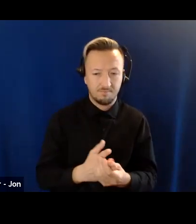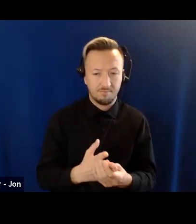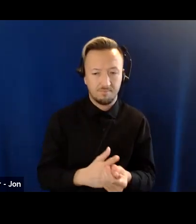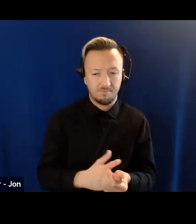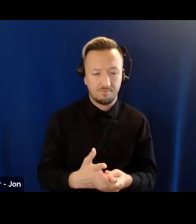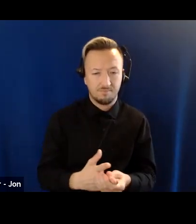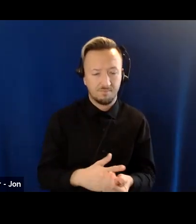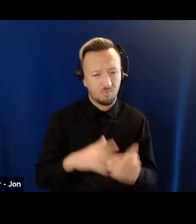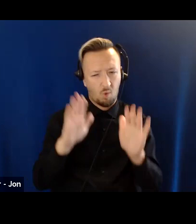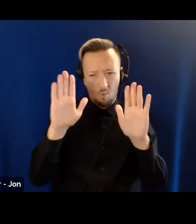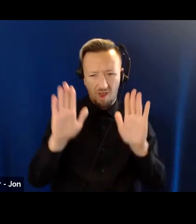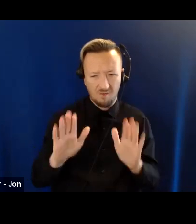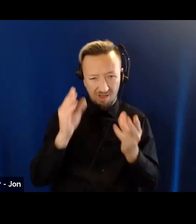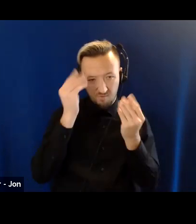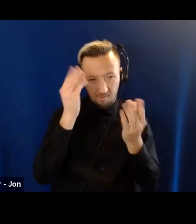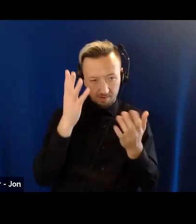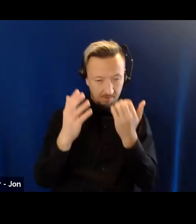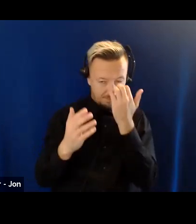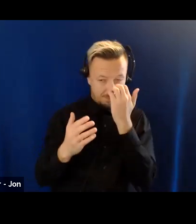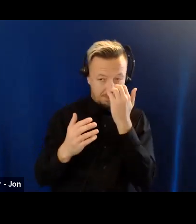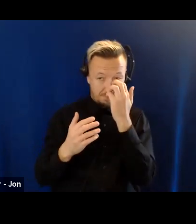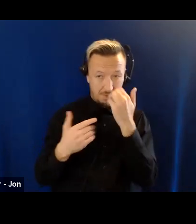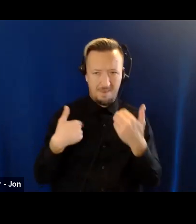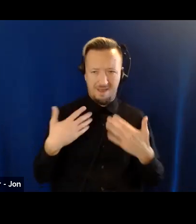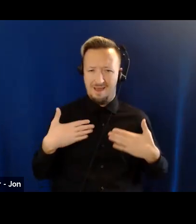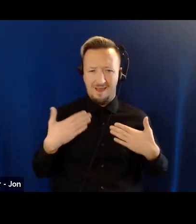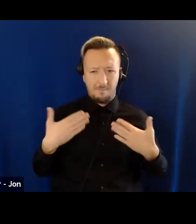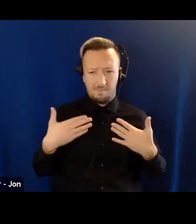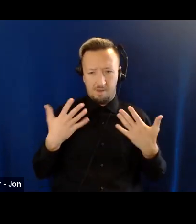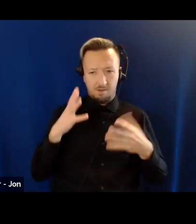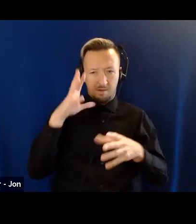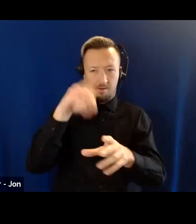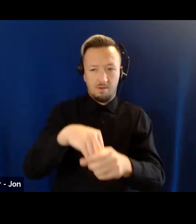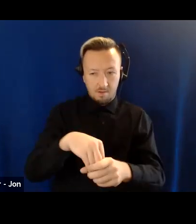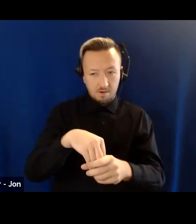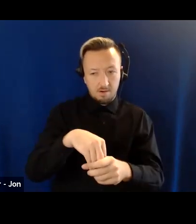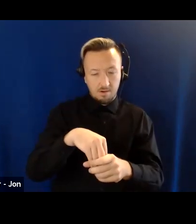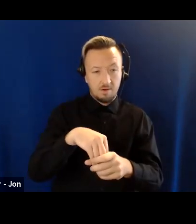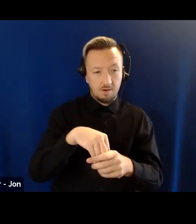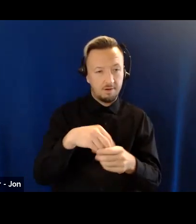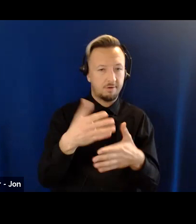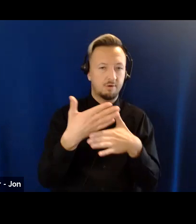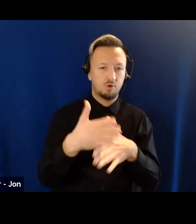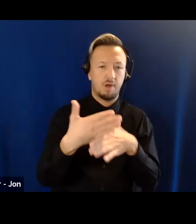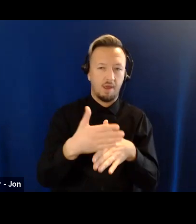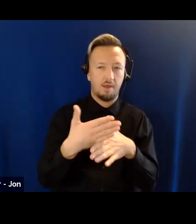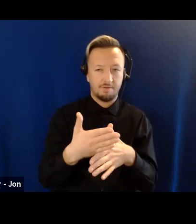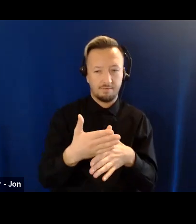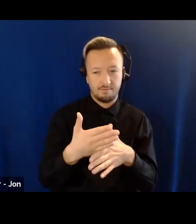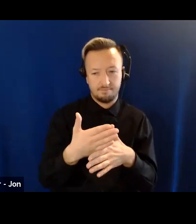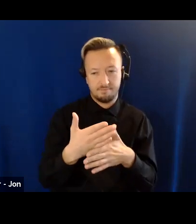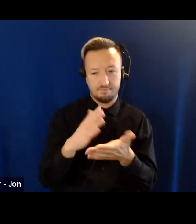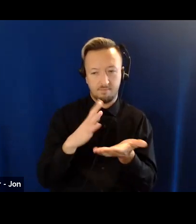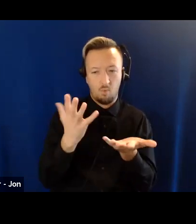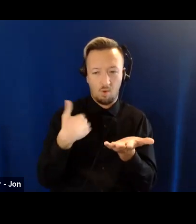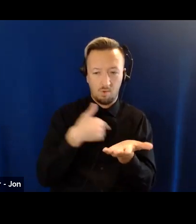presenters. Great information. I'm so glad we could be here today to share some of our sort of lessons